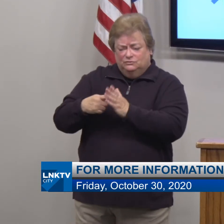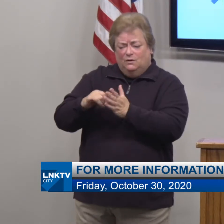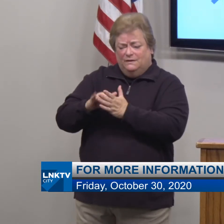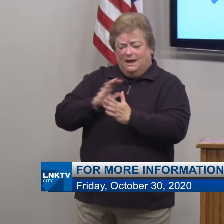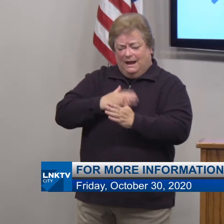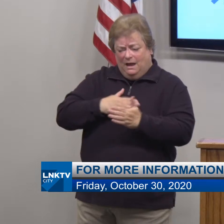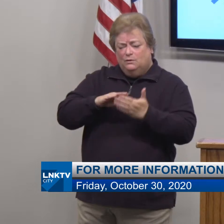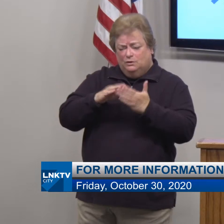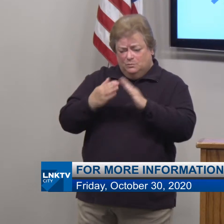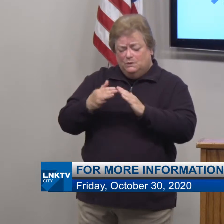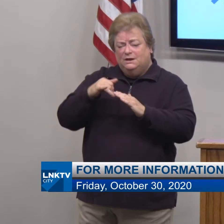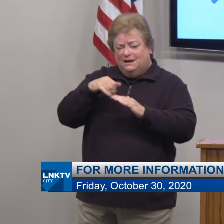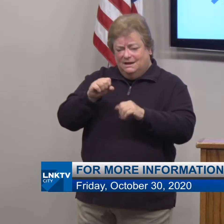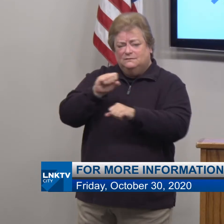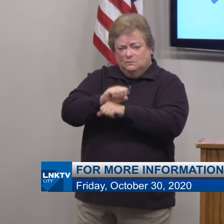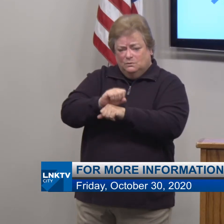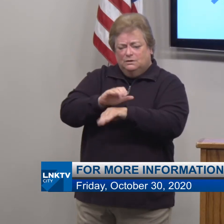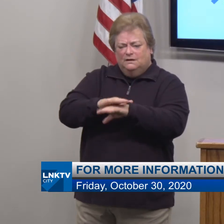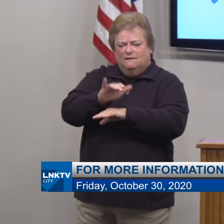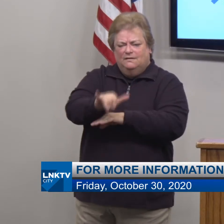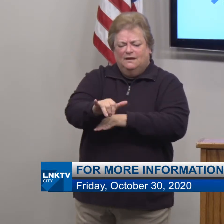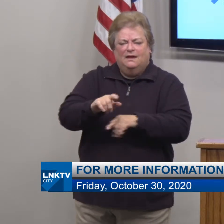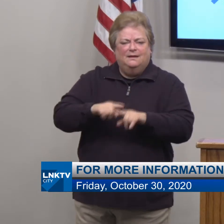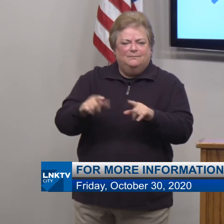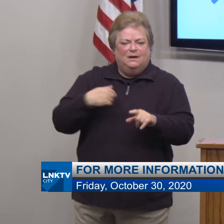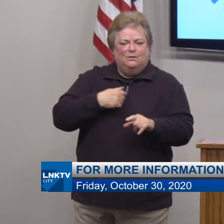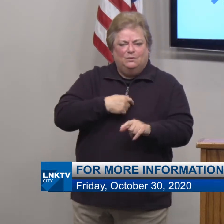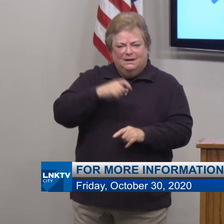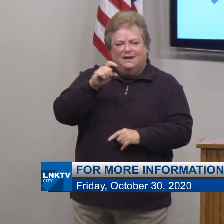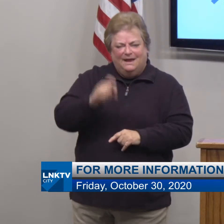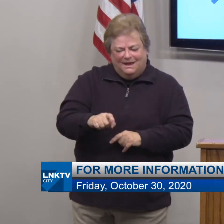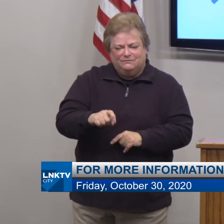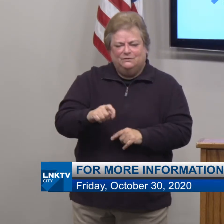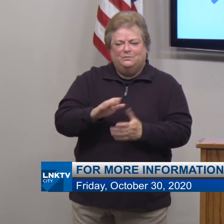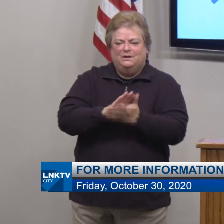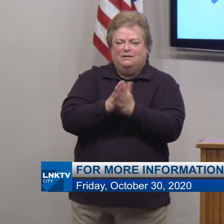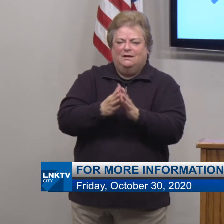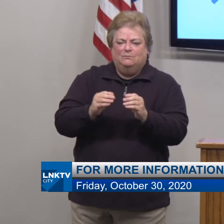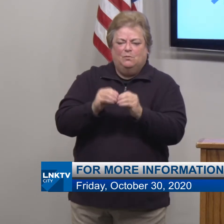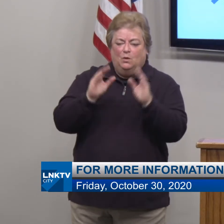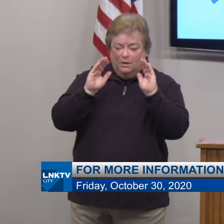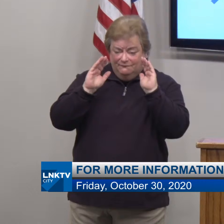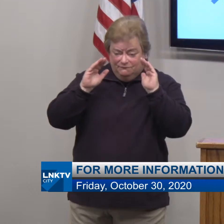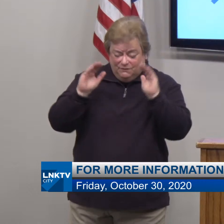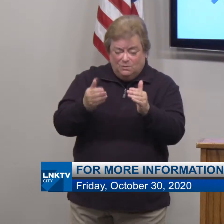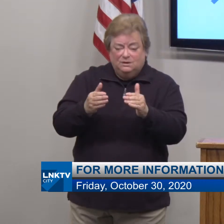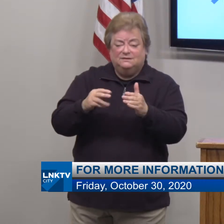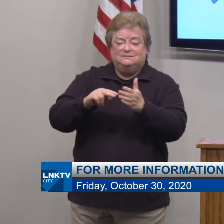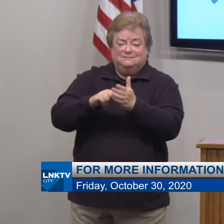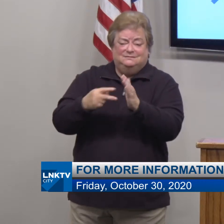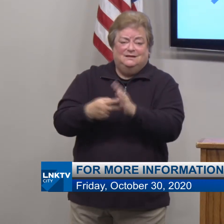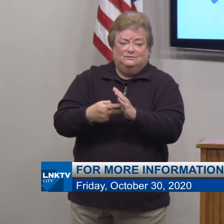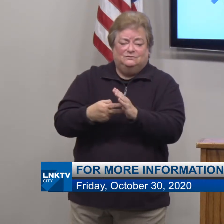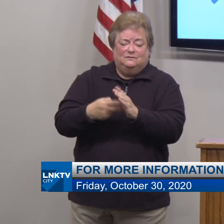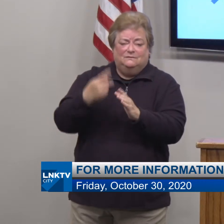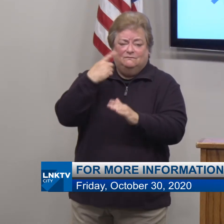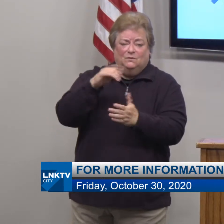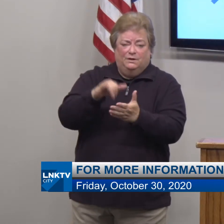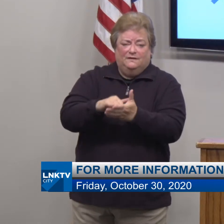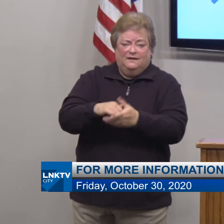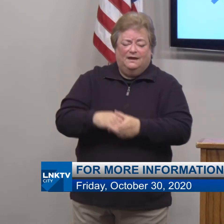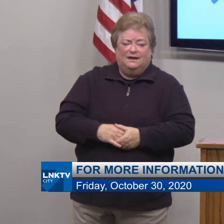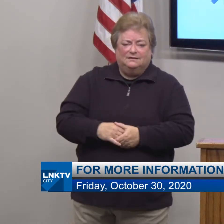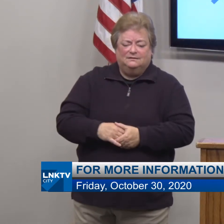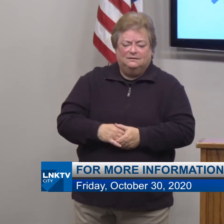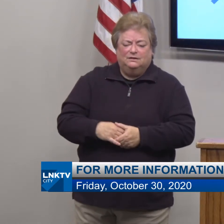is working on that, but we really have to be very focused and intentional right now. We are,